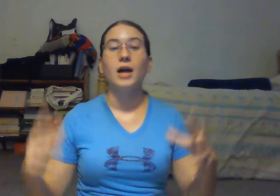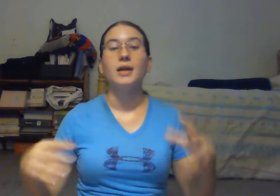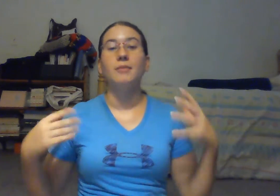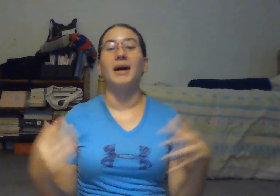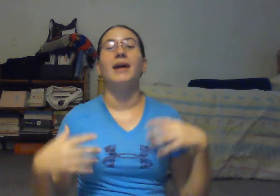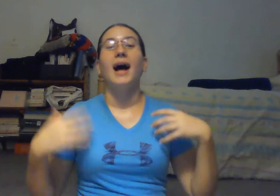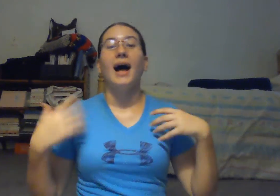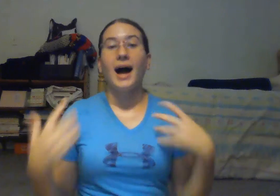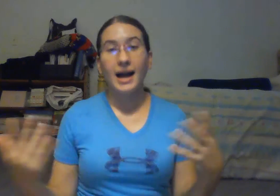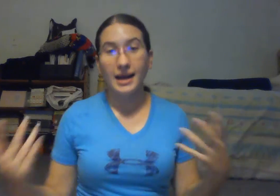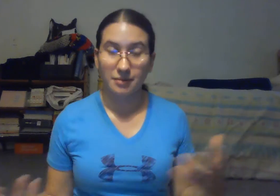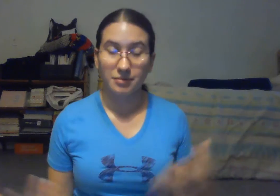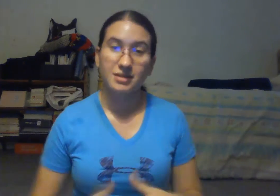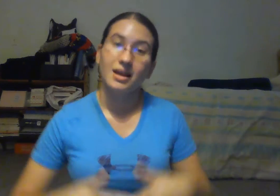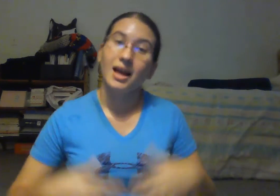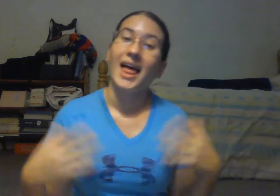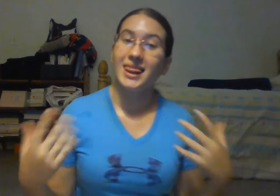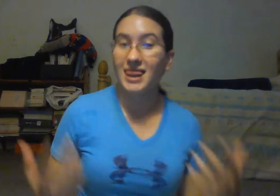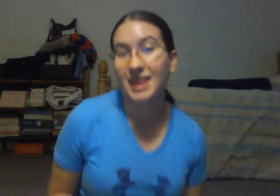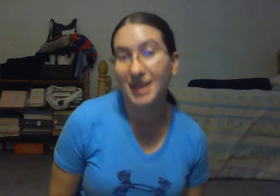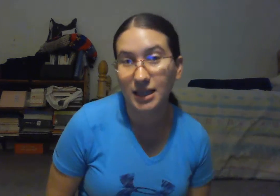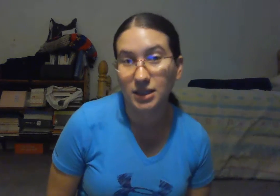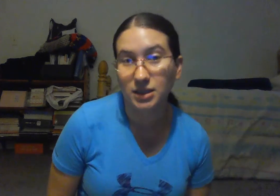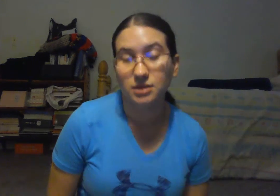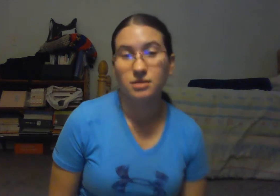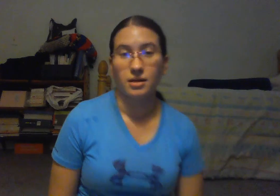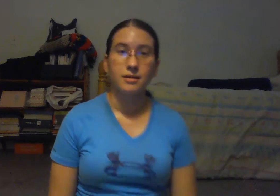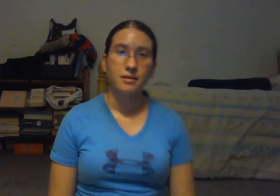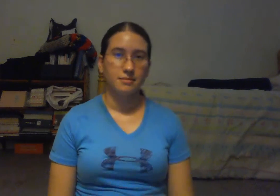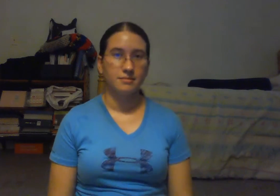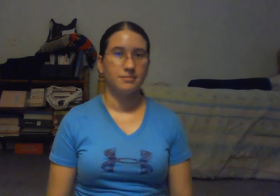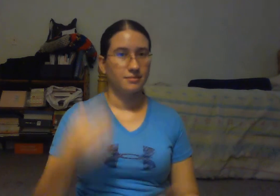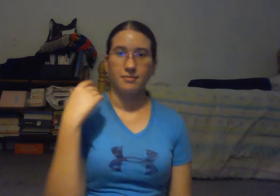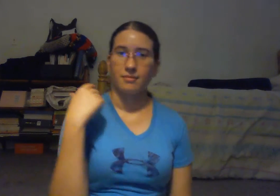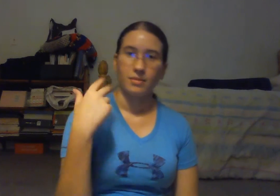talking about items and things, like